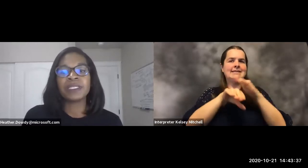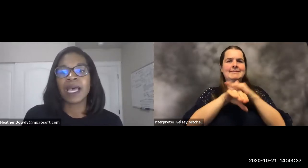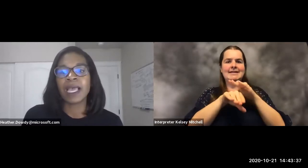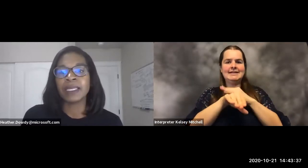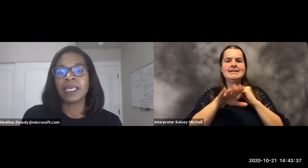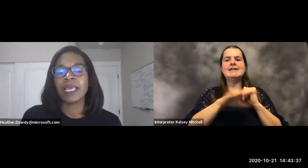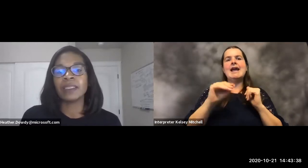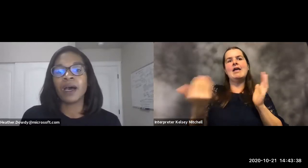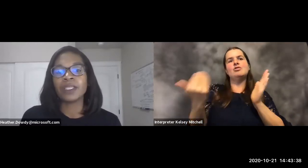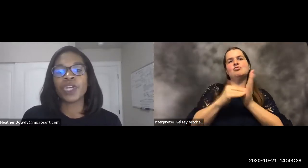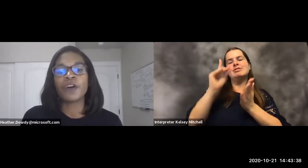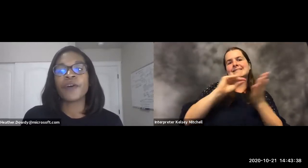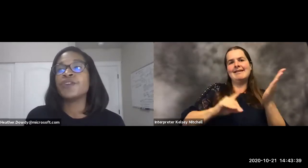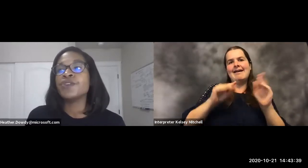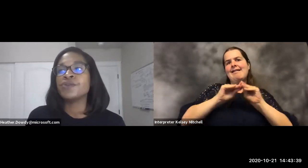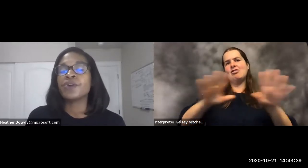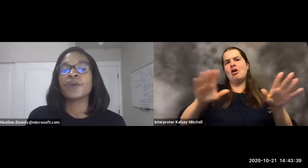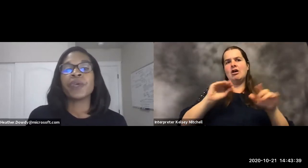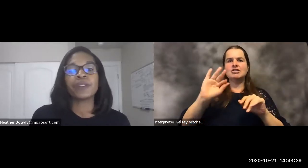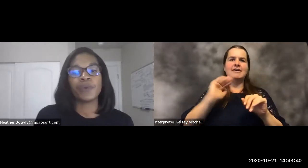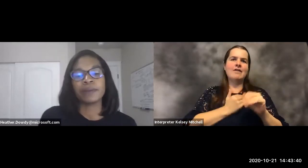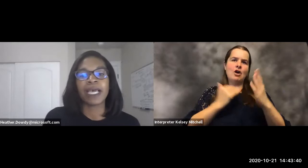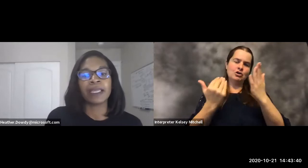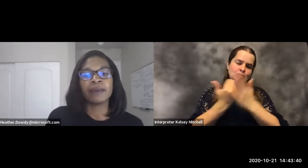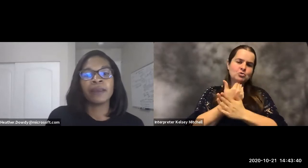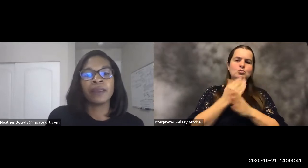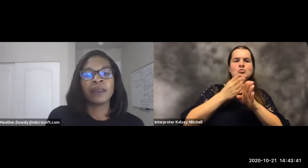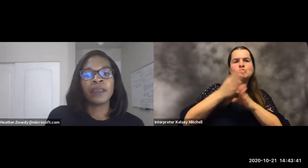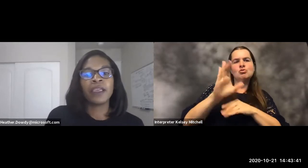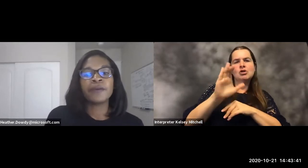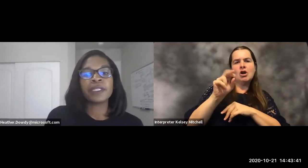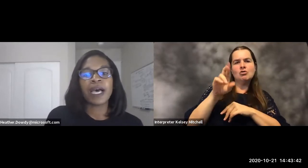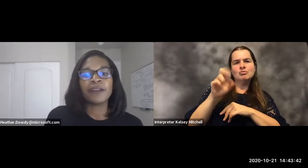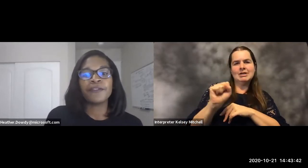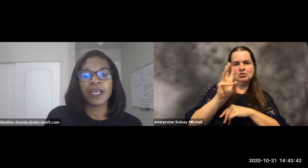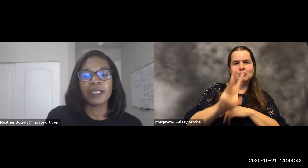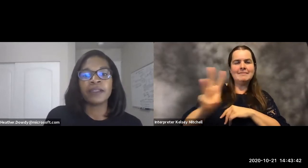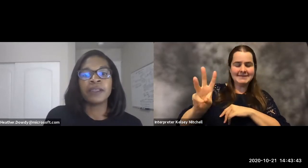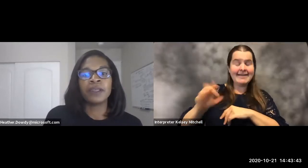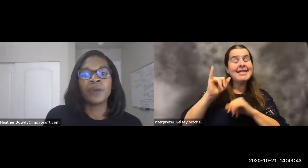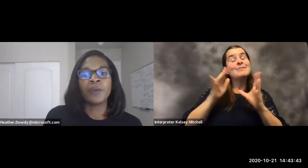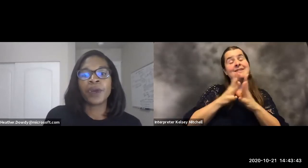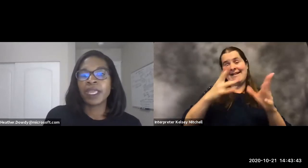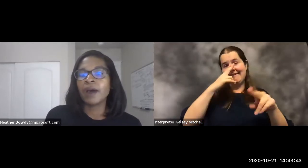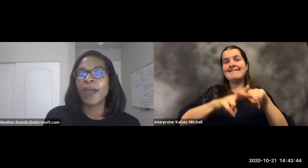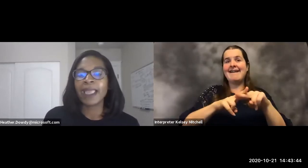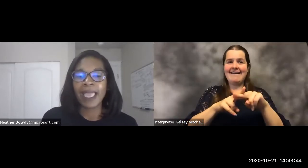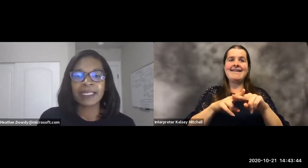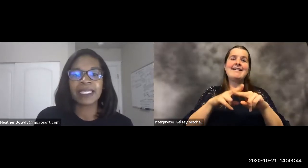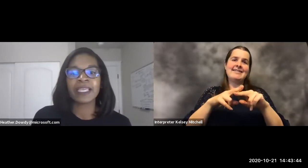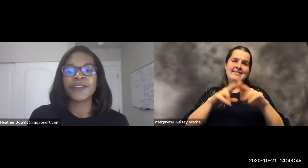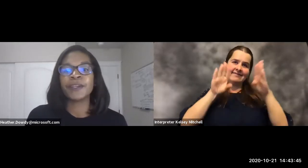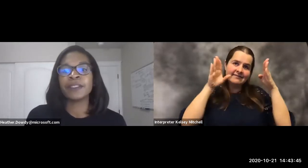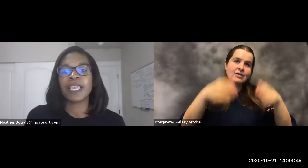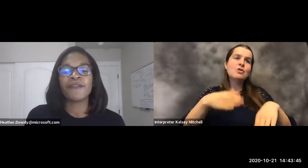the redesign and launch of our new careers website. It was a lot of fun working on